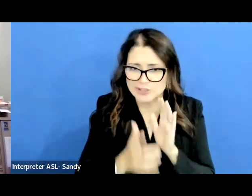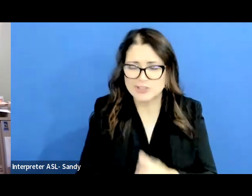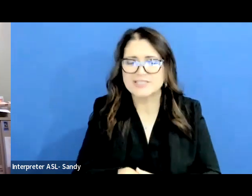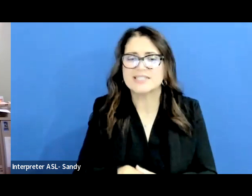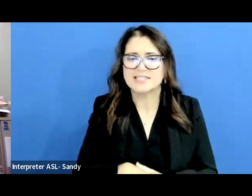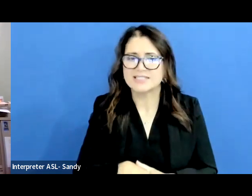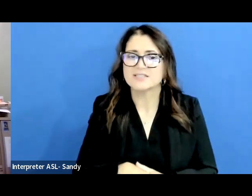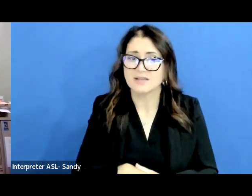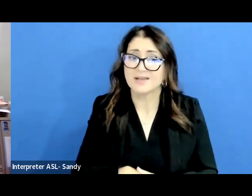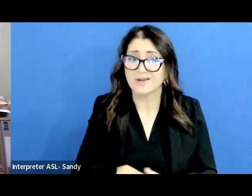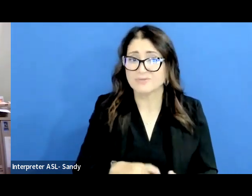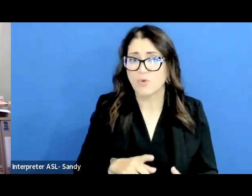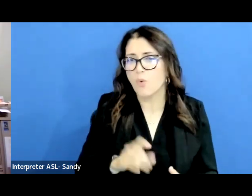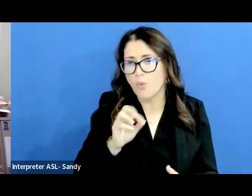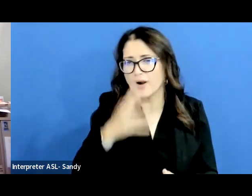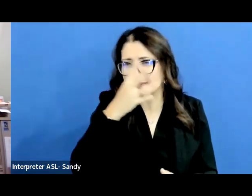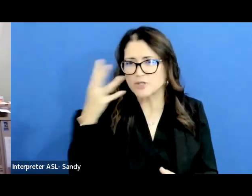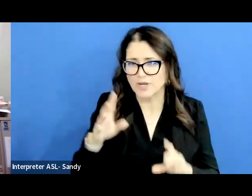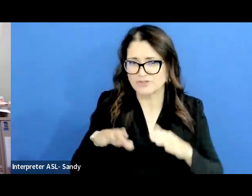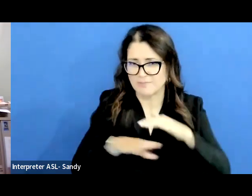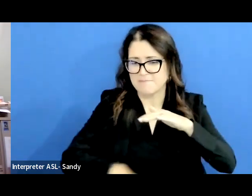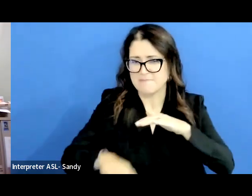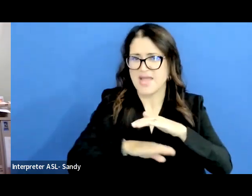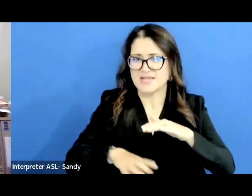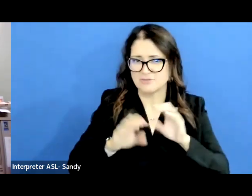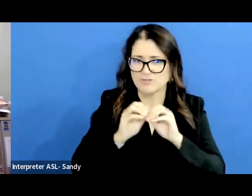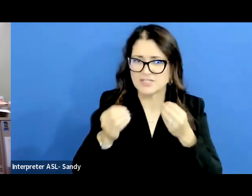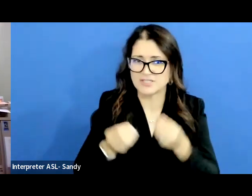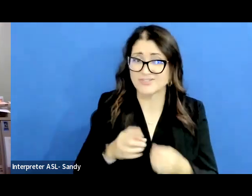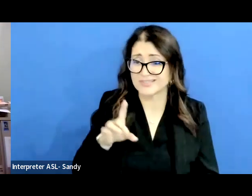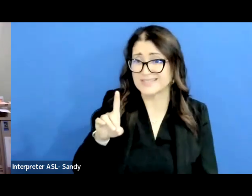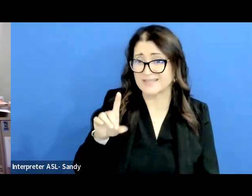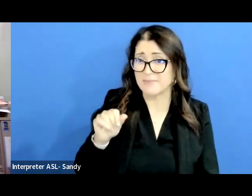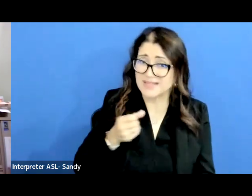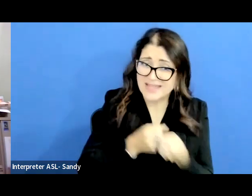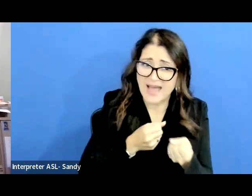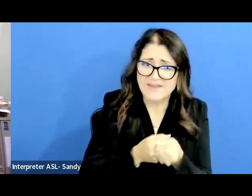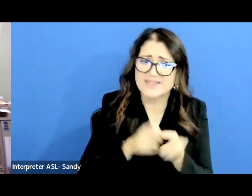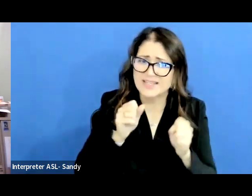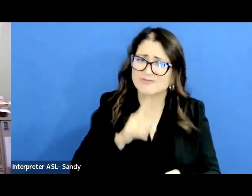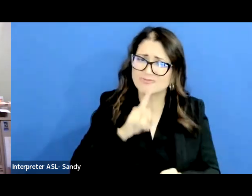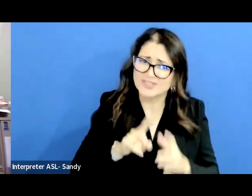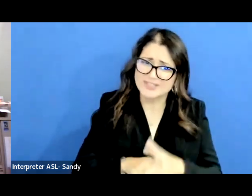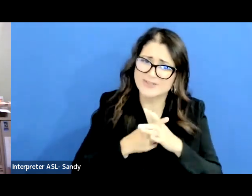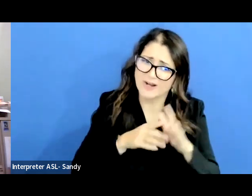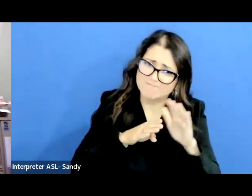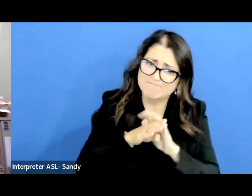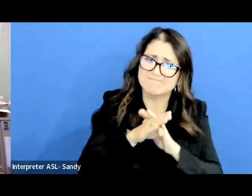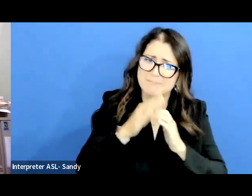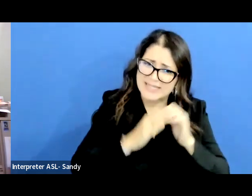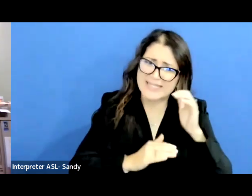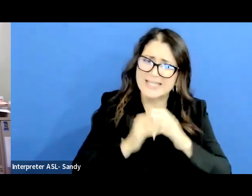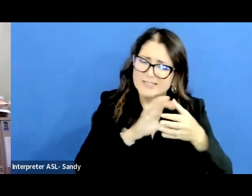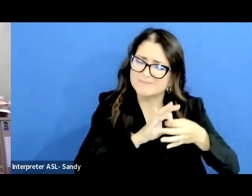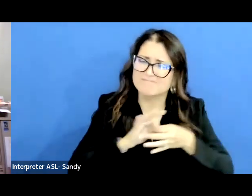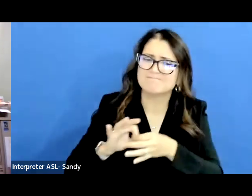can start building a collaborative relationship with programs that the farm worker community trust. It's